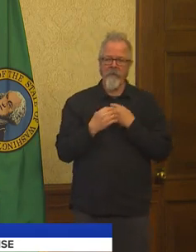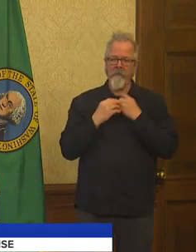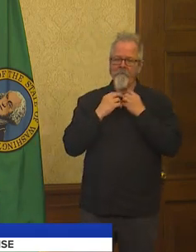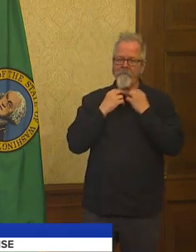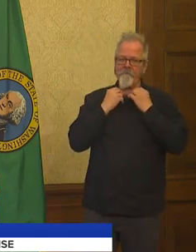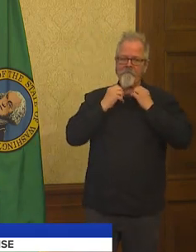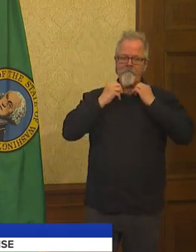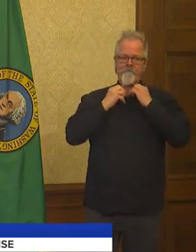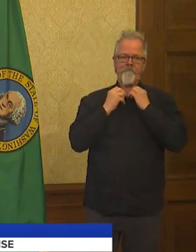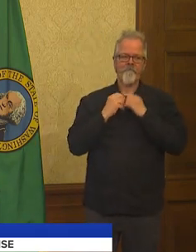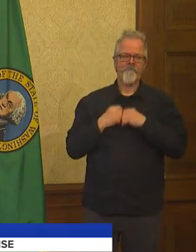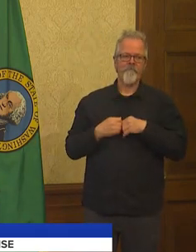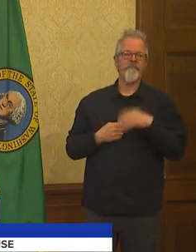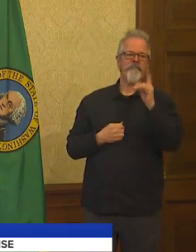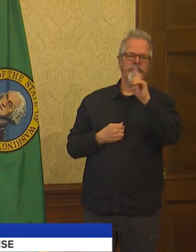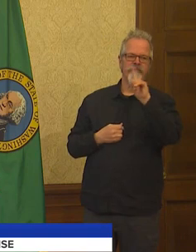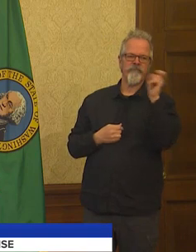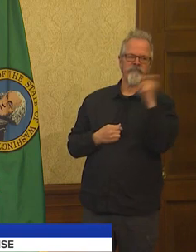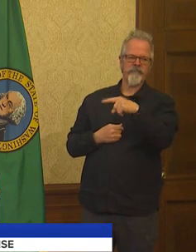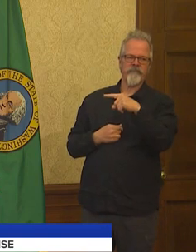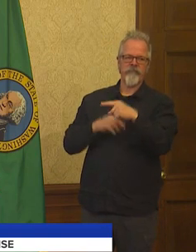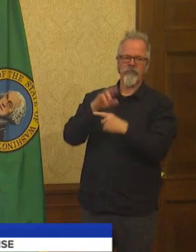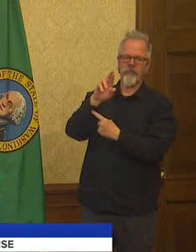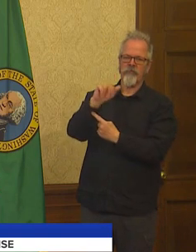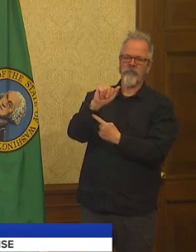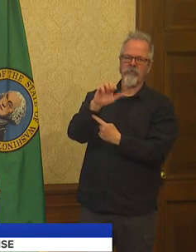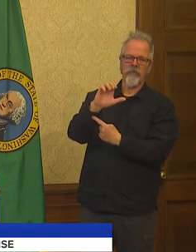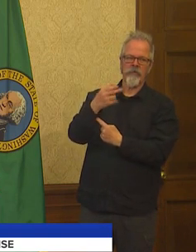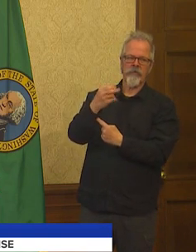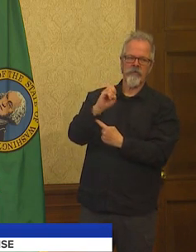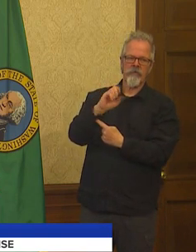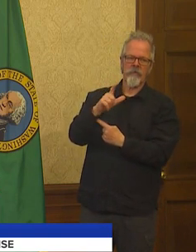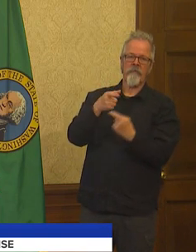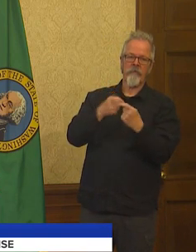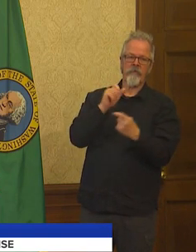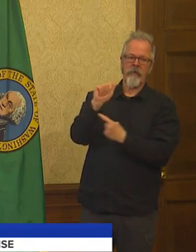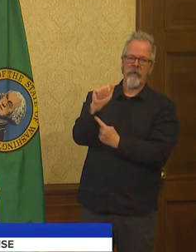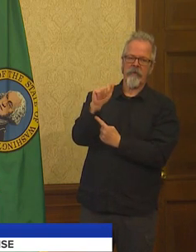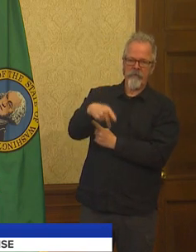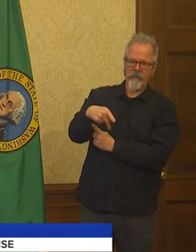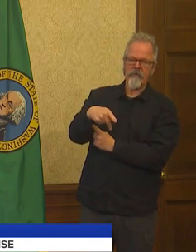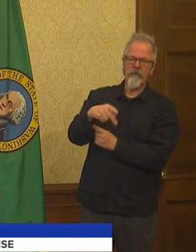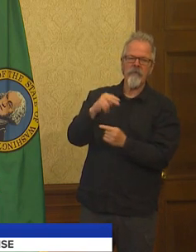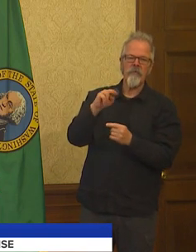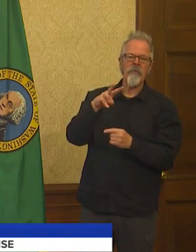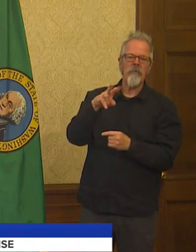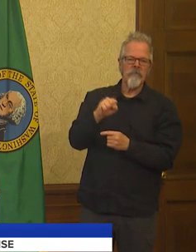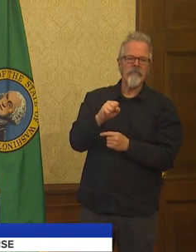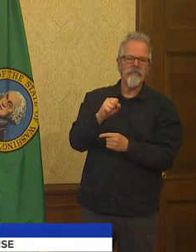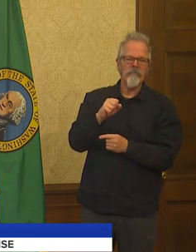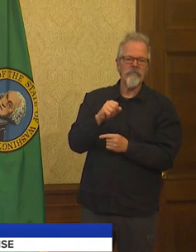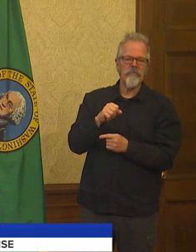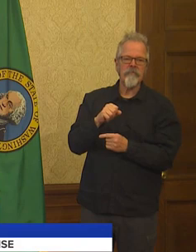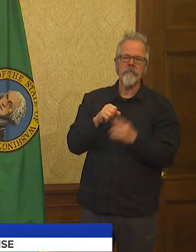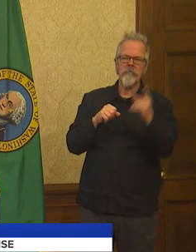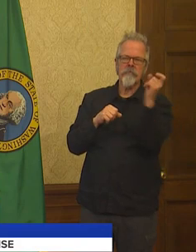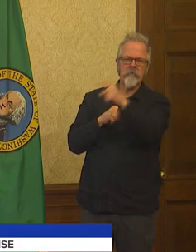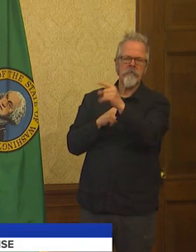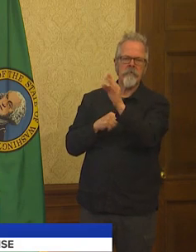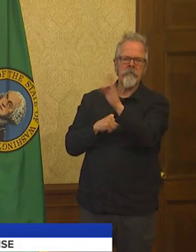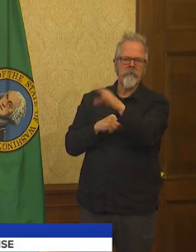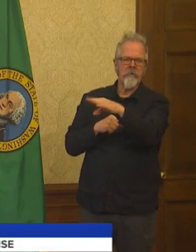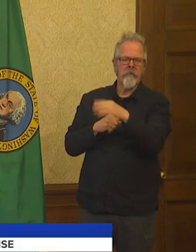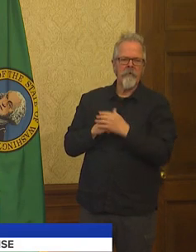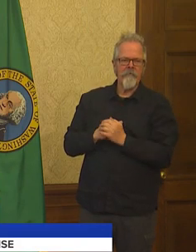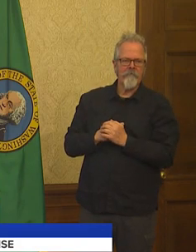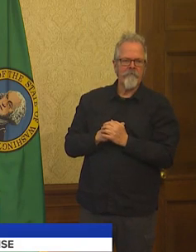Governor, you said that today's announcement doesn't reflect the state's ready to fully reopen. Do you plan to extend the current stay-at-home order to the